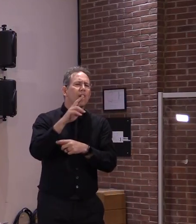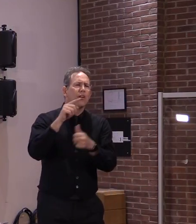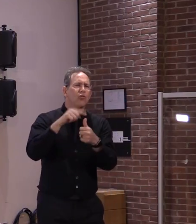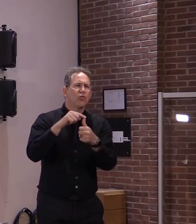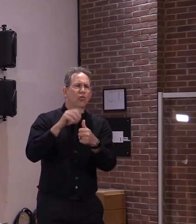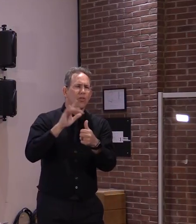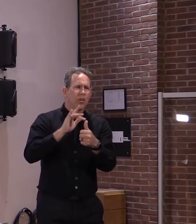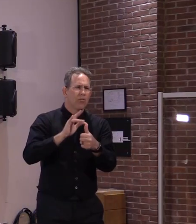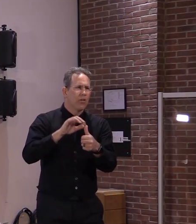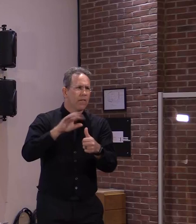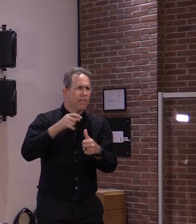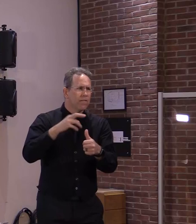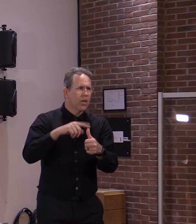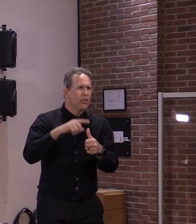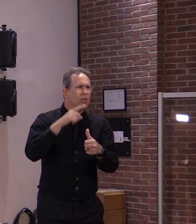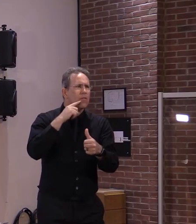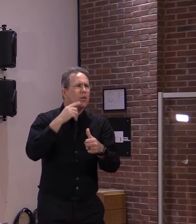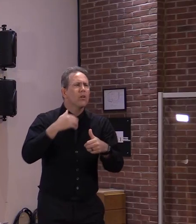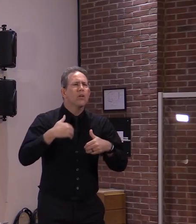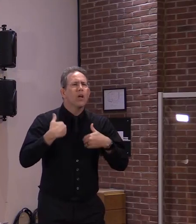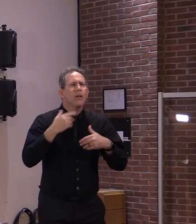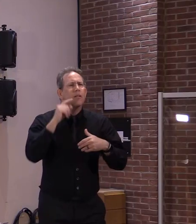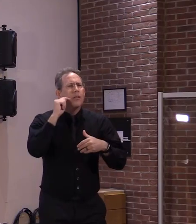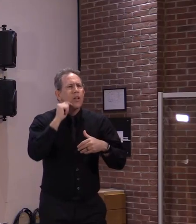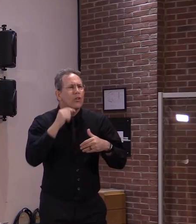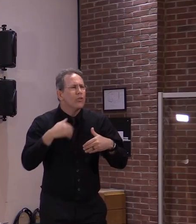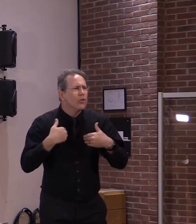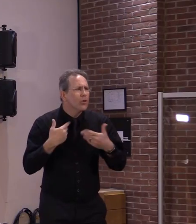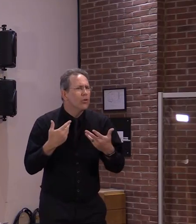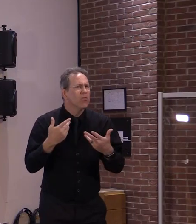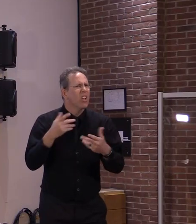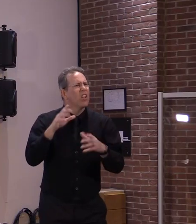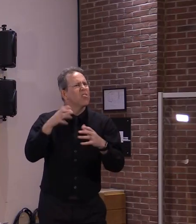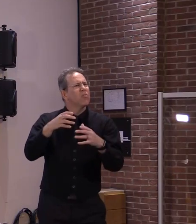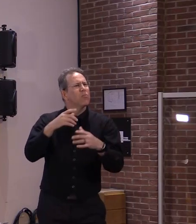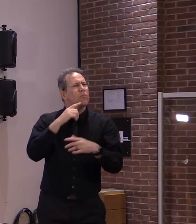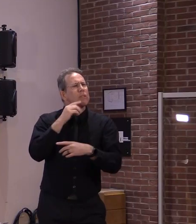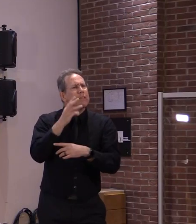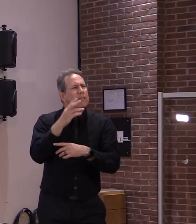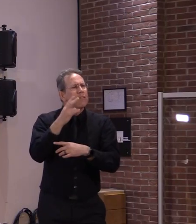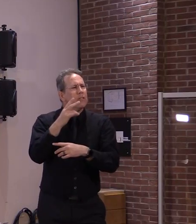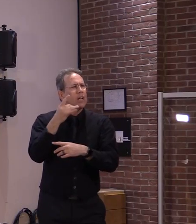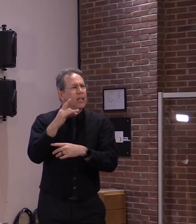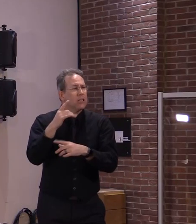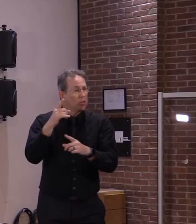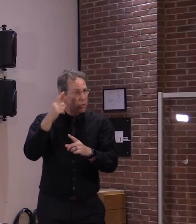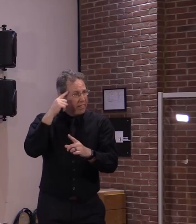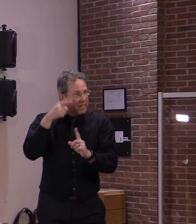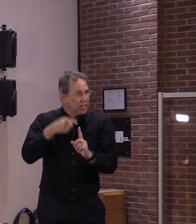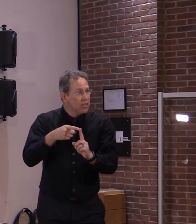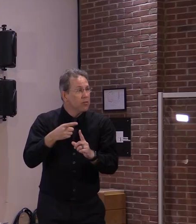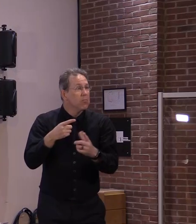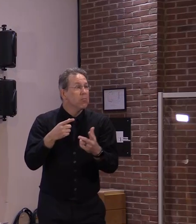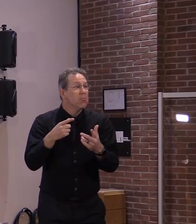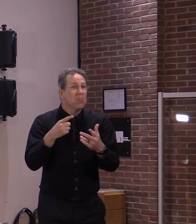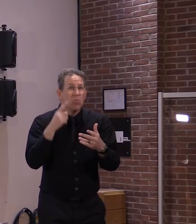younger teens, the hope that the state might be able to vaccinate them in May or June, I think you said.